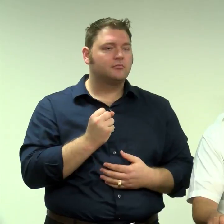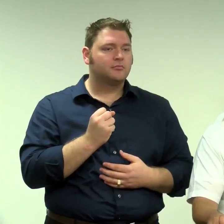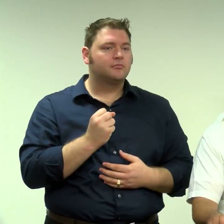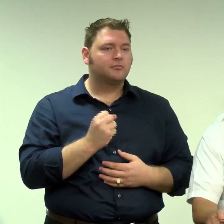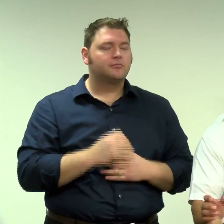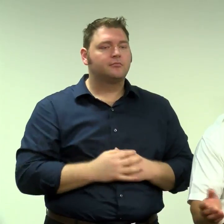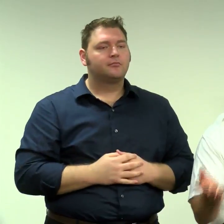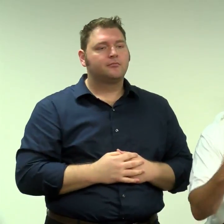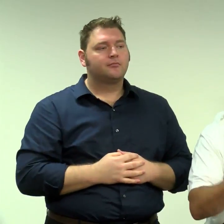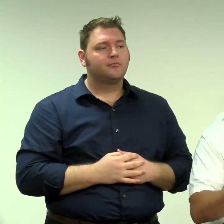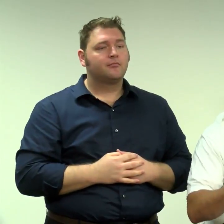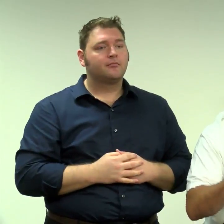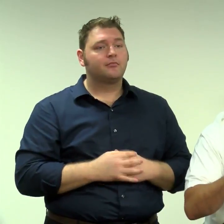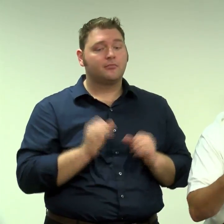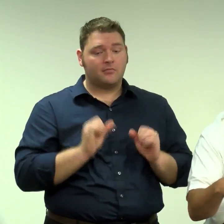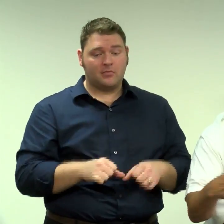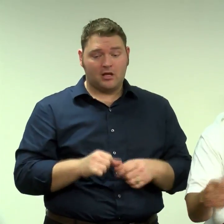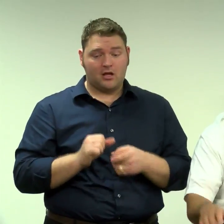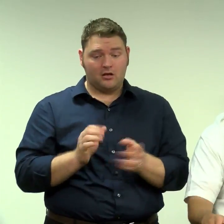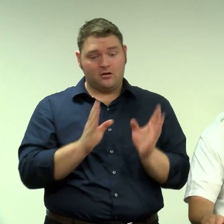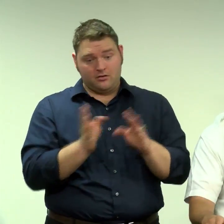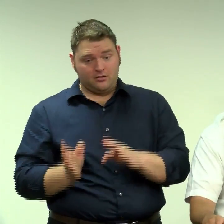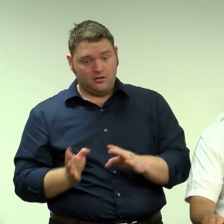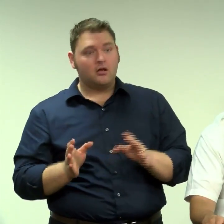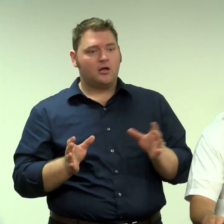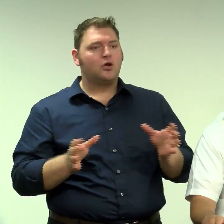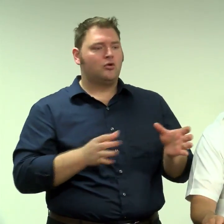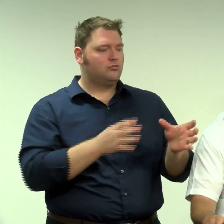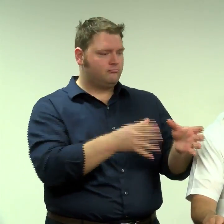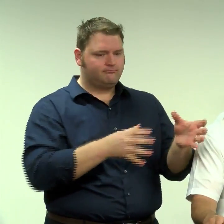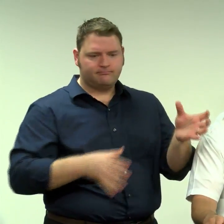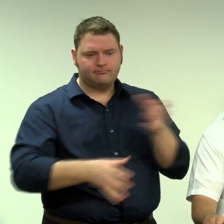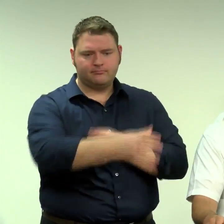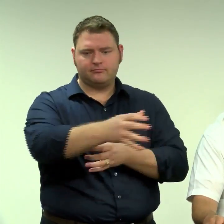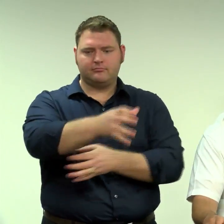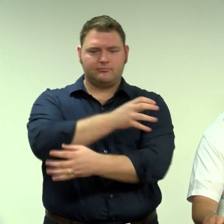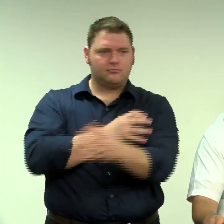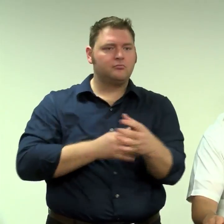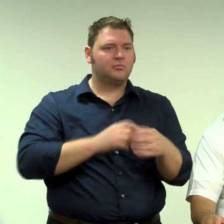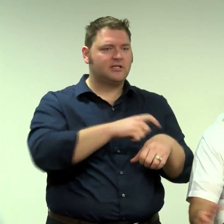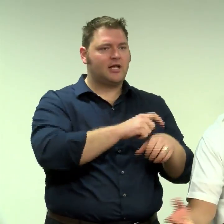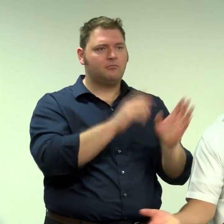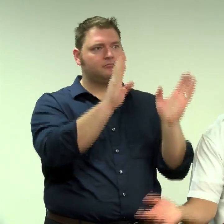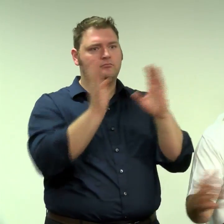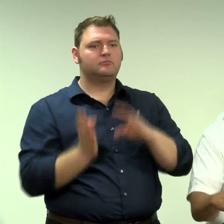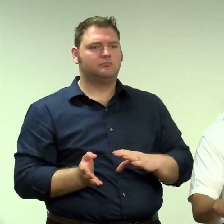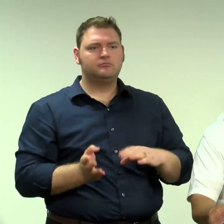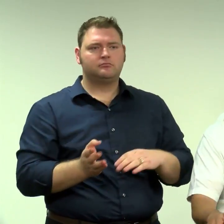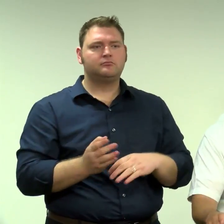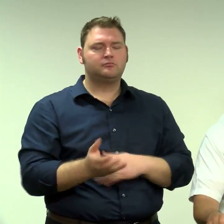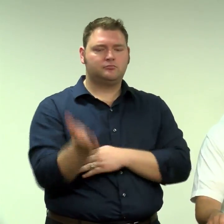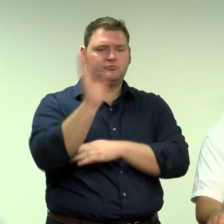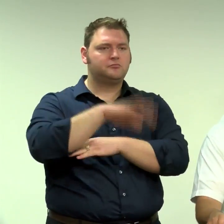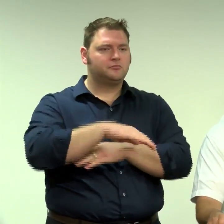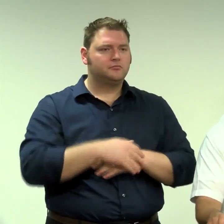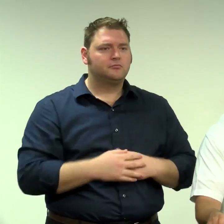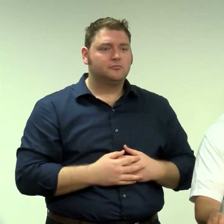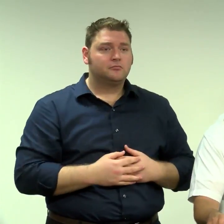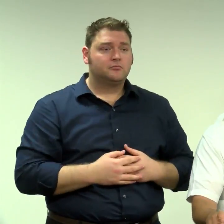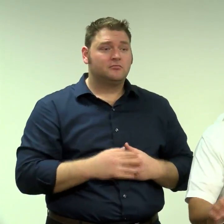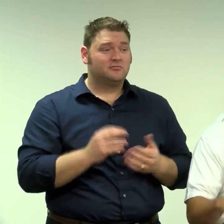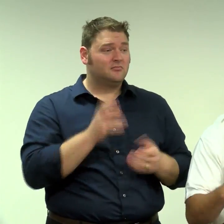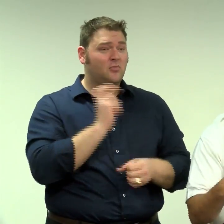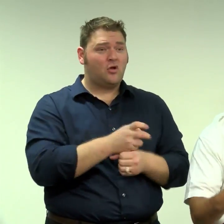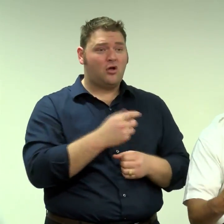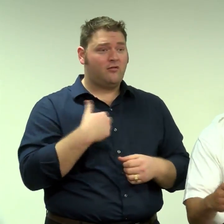a few hours, and then brought back in, and we're rotating crews that way. It's difficult for us to bring in 800